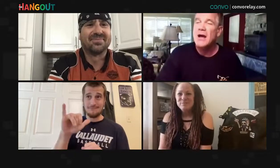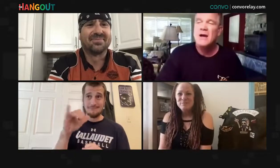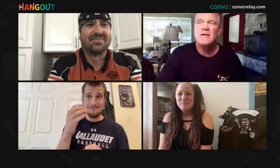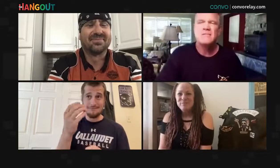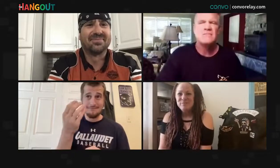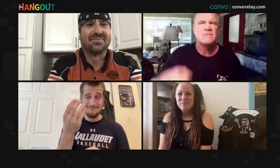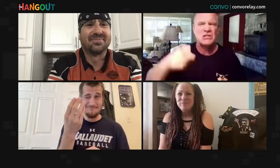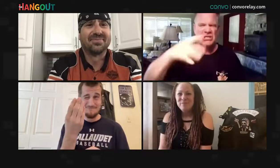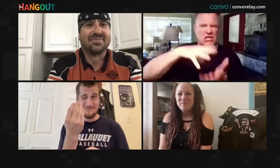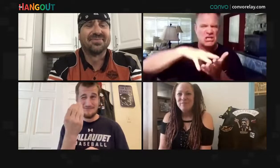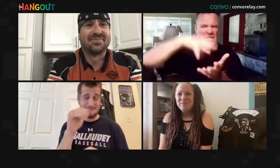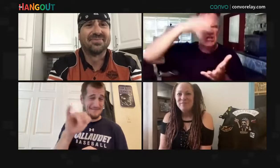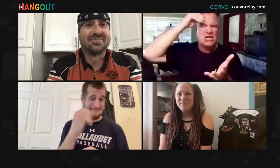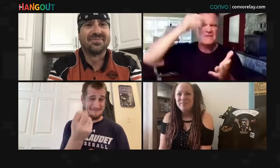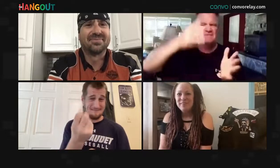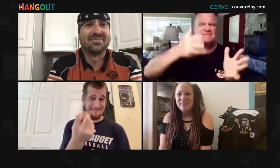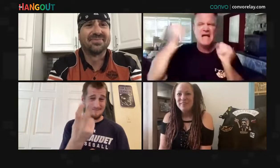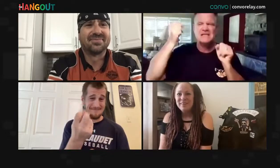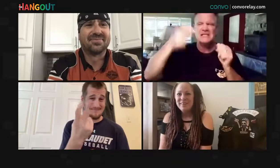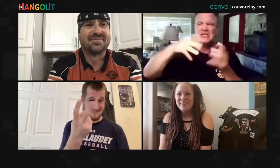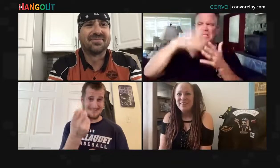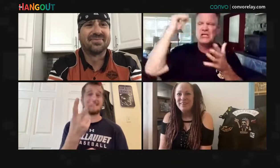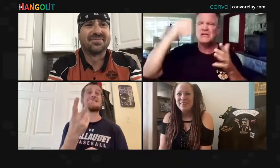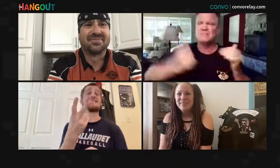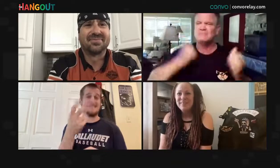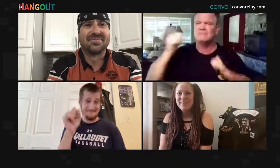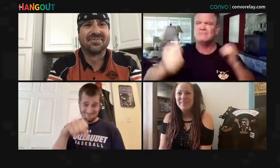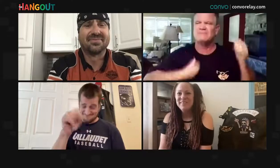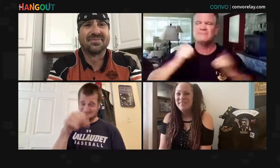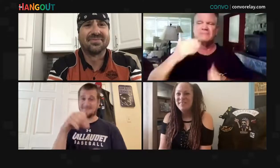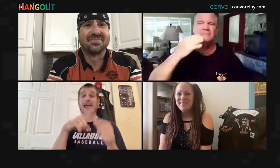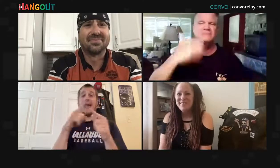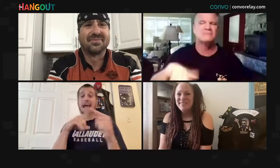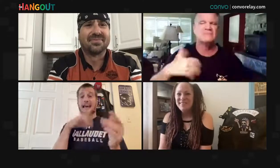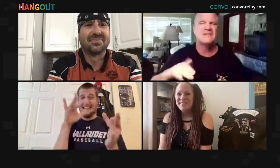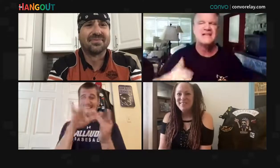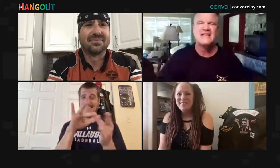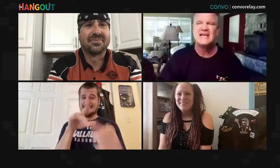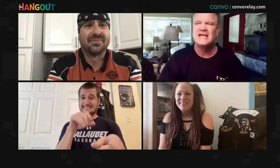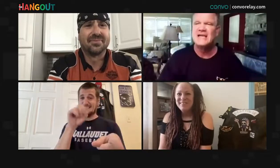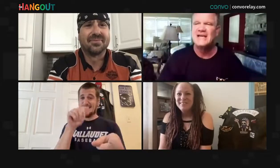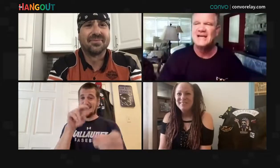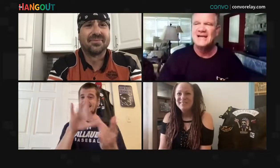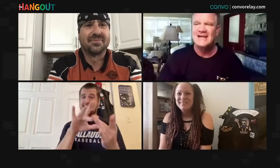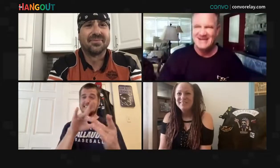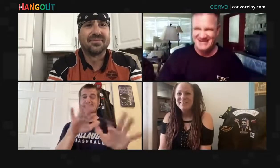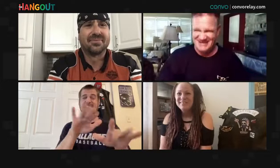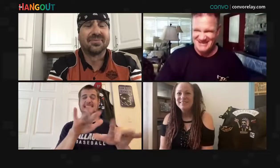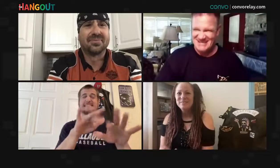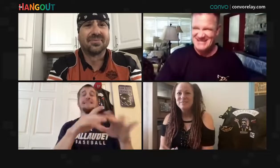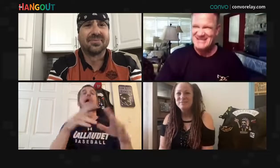Yep. Yeah, I think it was May 12th, May 14th, Dude. something around then. And then I